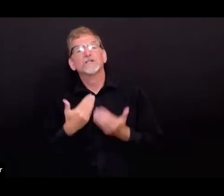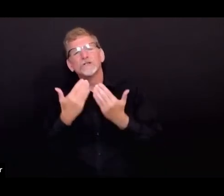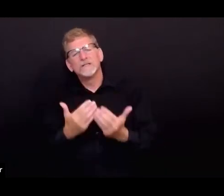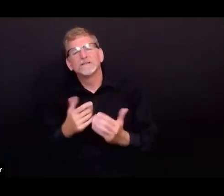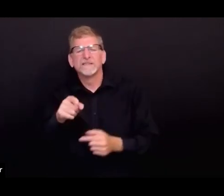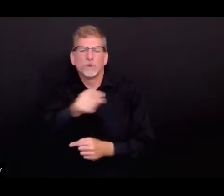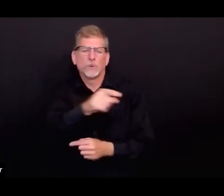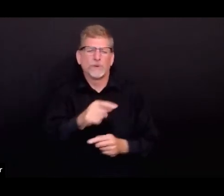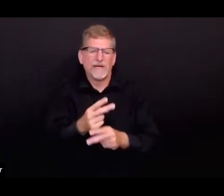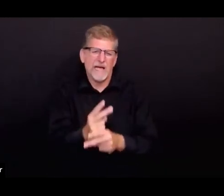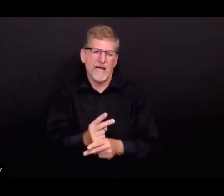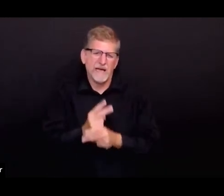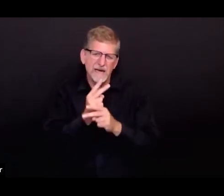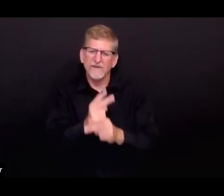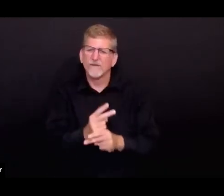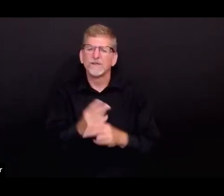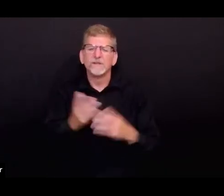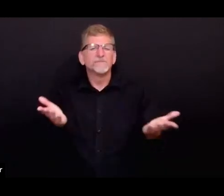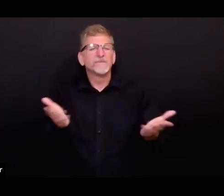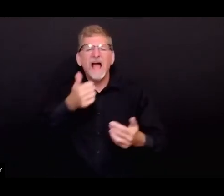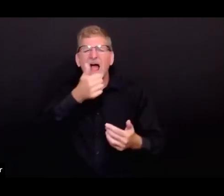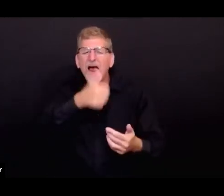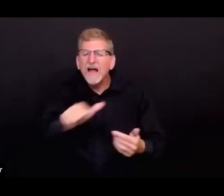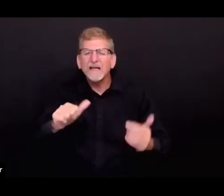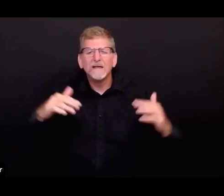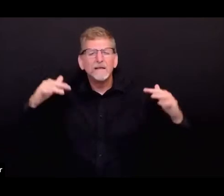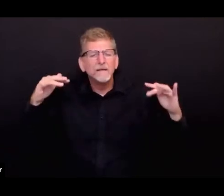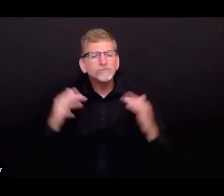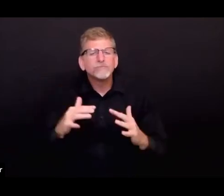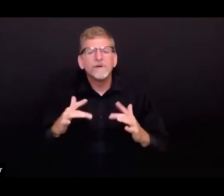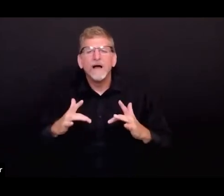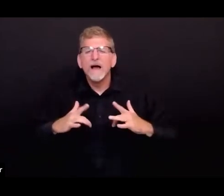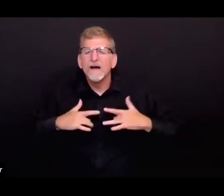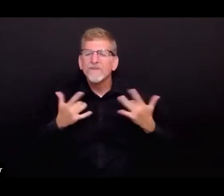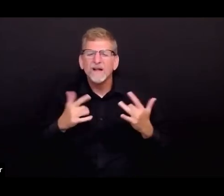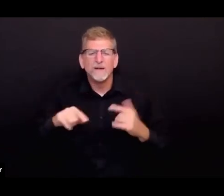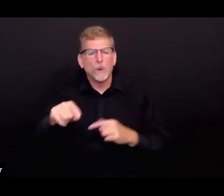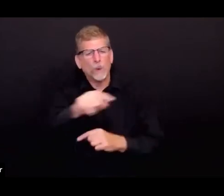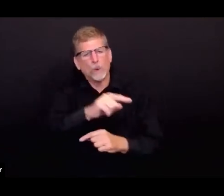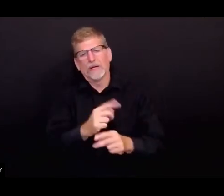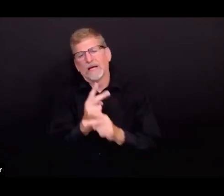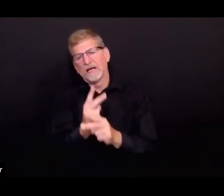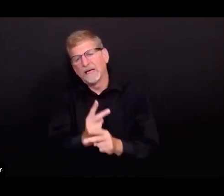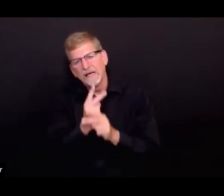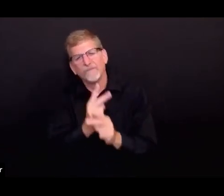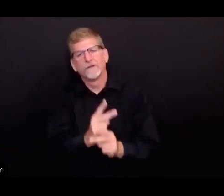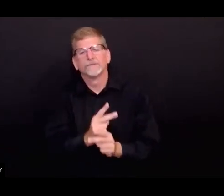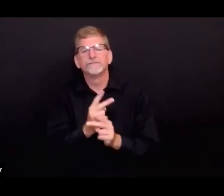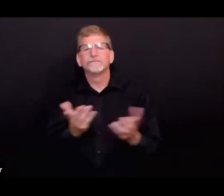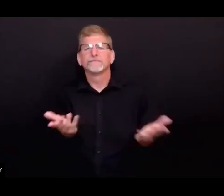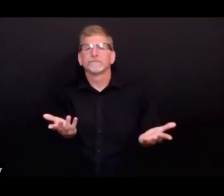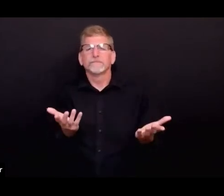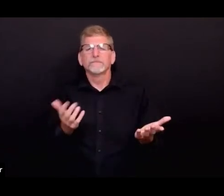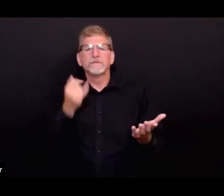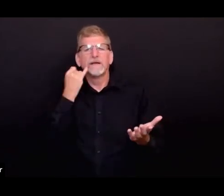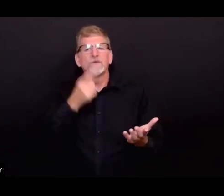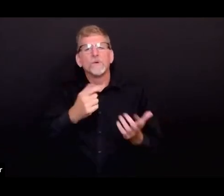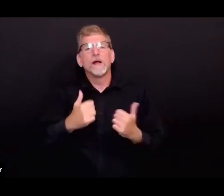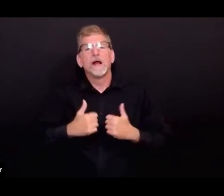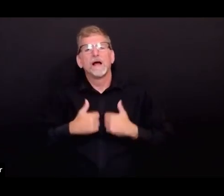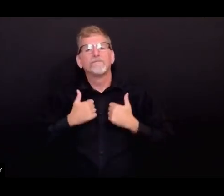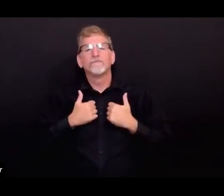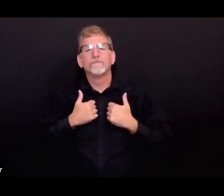gatherings and to really think twice about gathering with people outside of your immediate household. Chris, would you add anything?